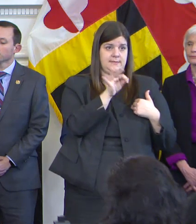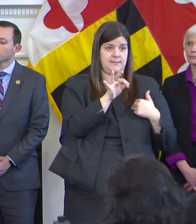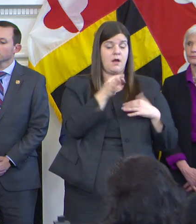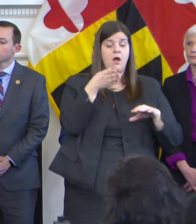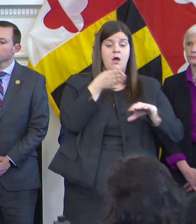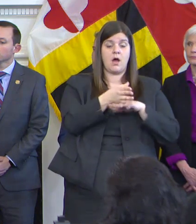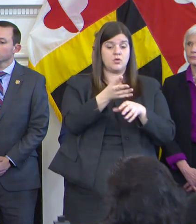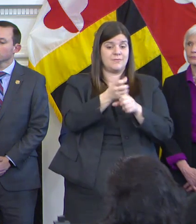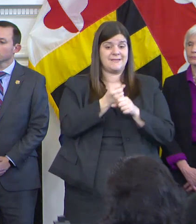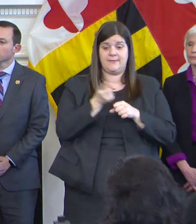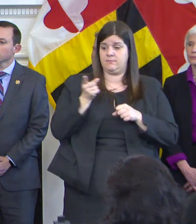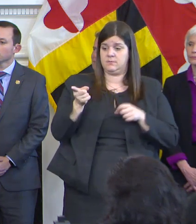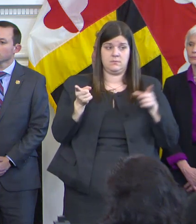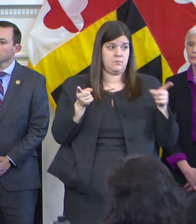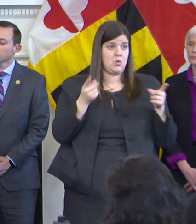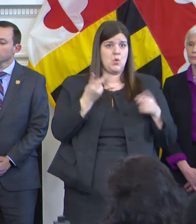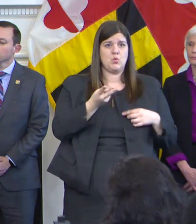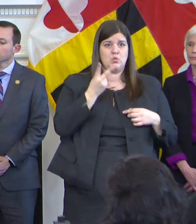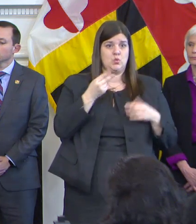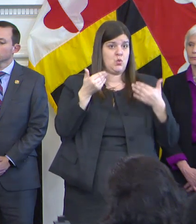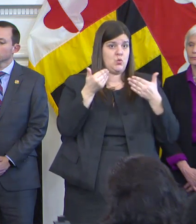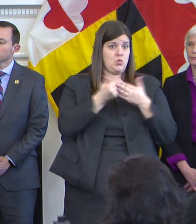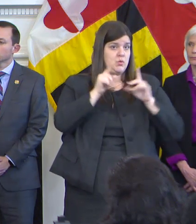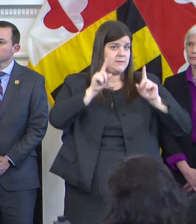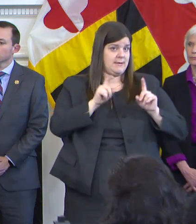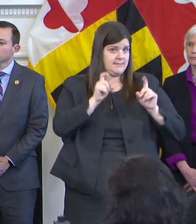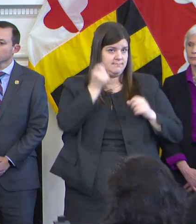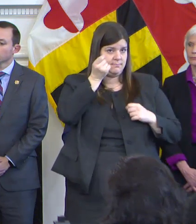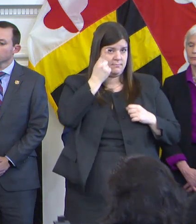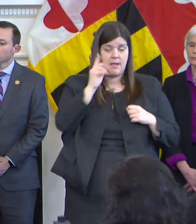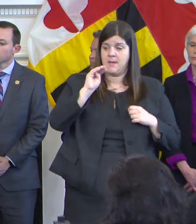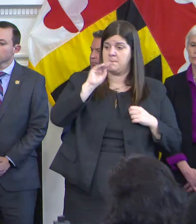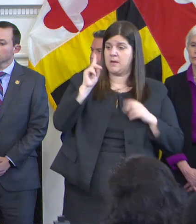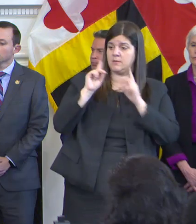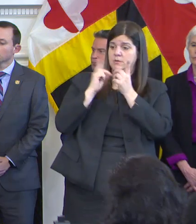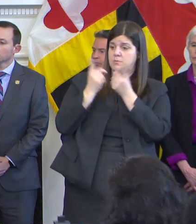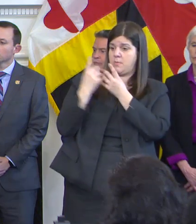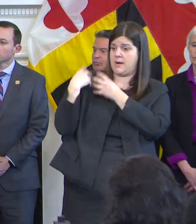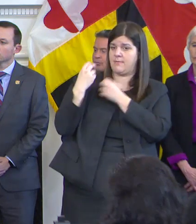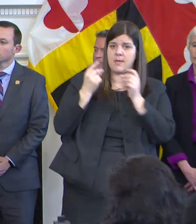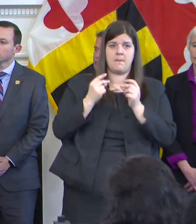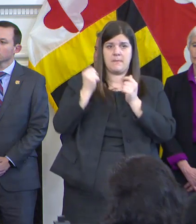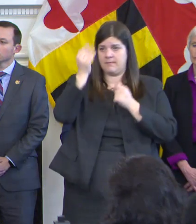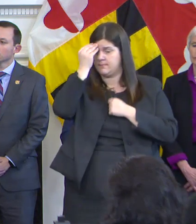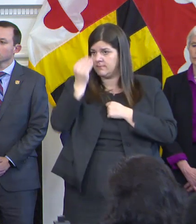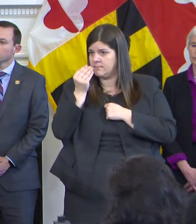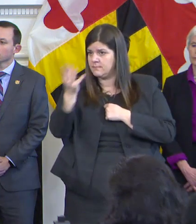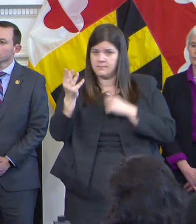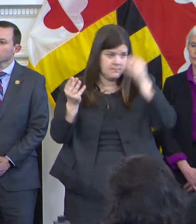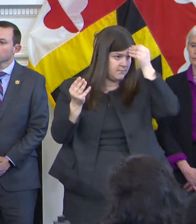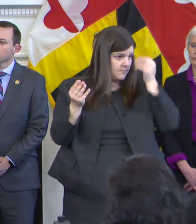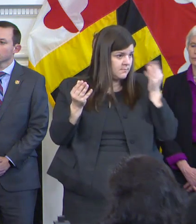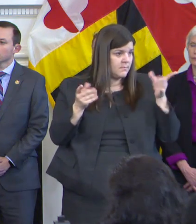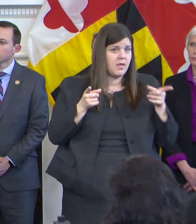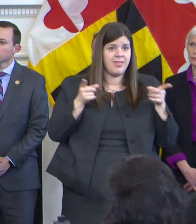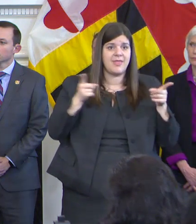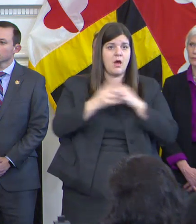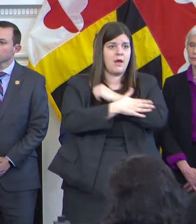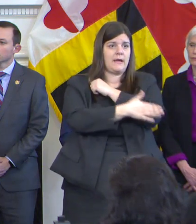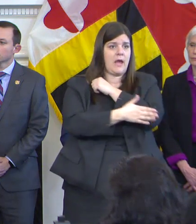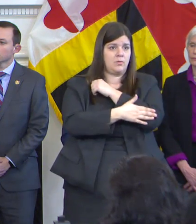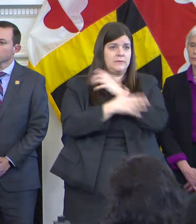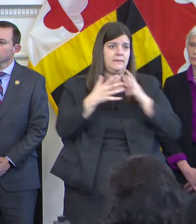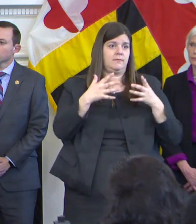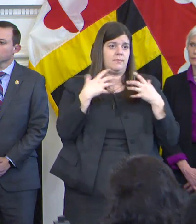the Maryland Department of Health immediately notified county health officials, along with Montgomery County